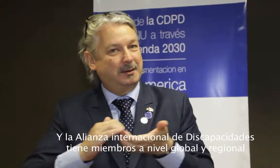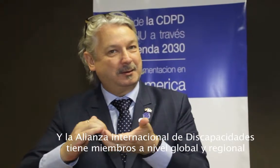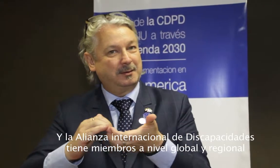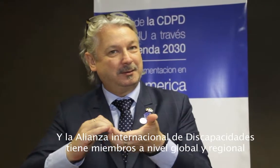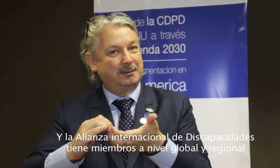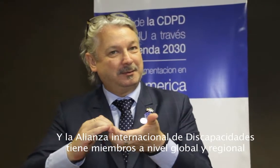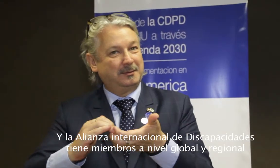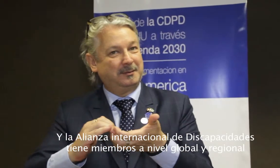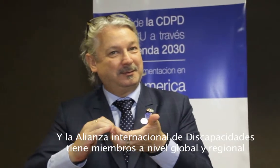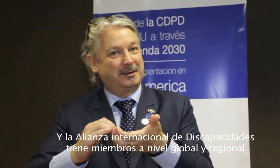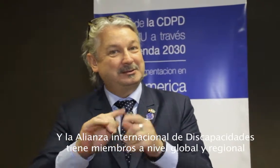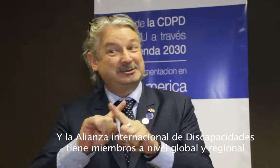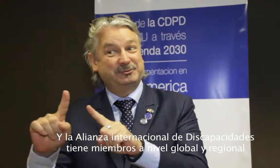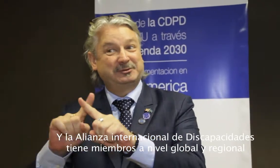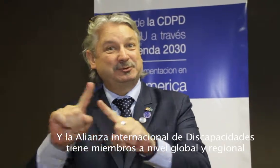the International Disability Alliance